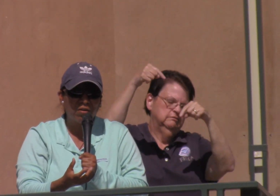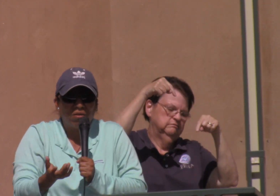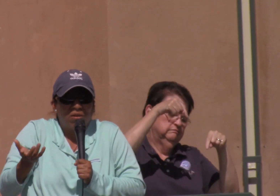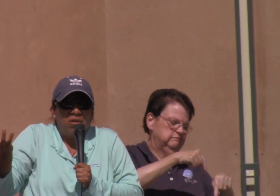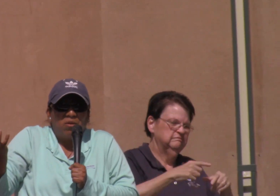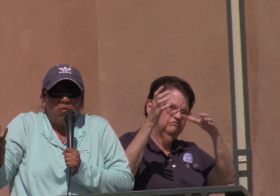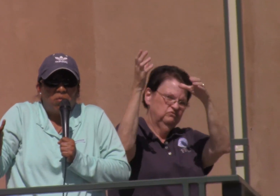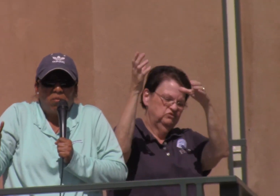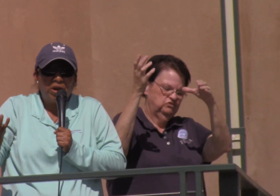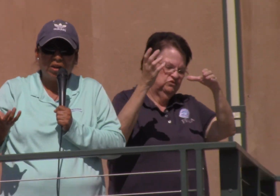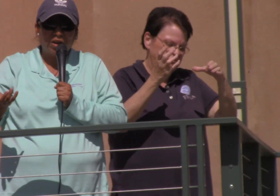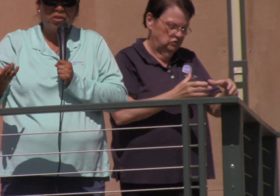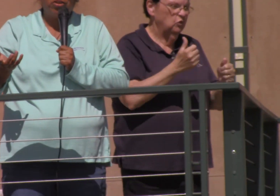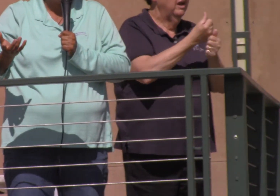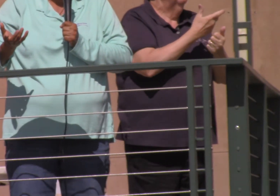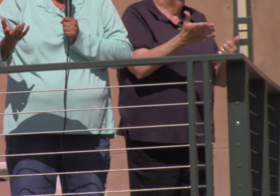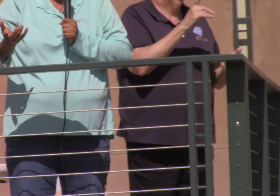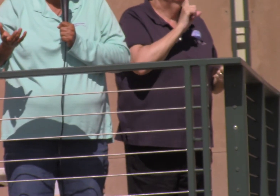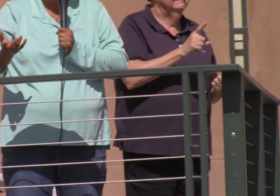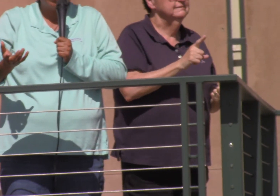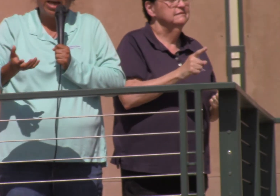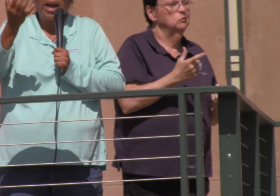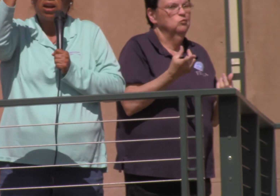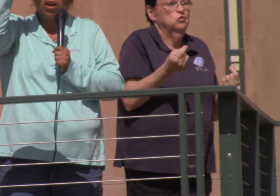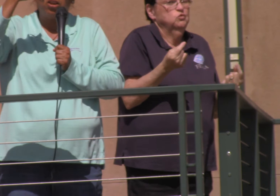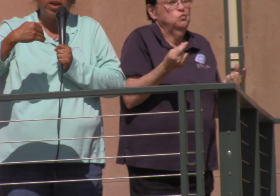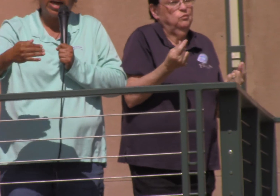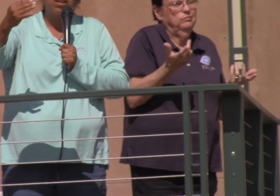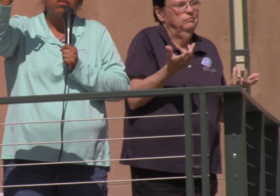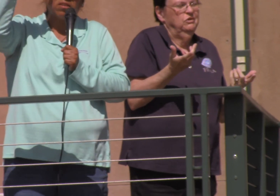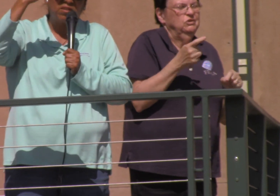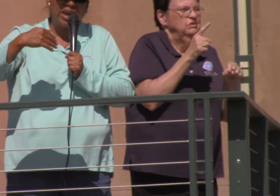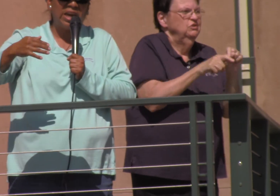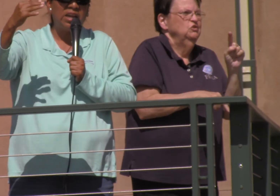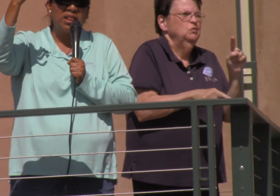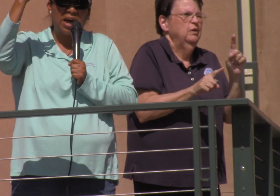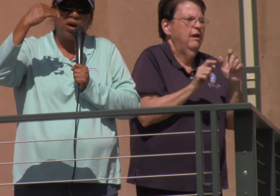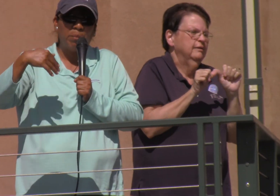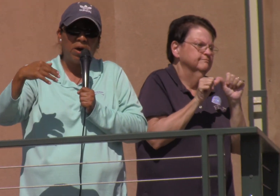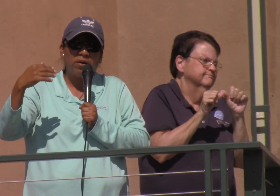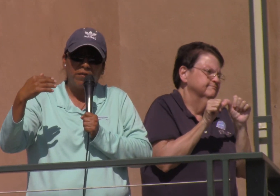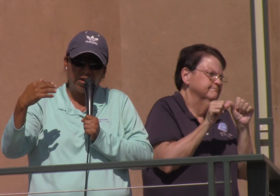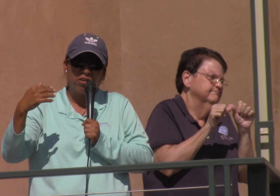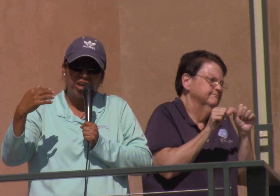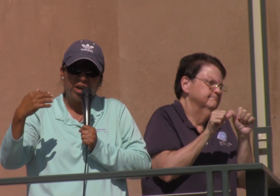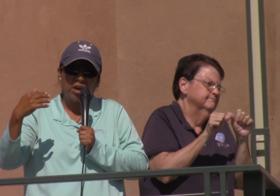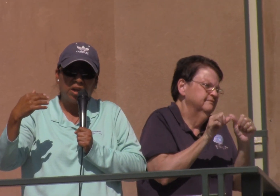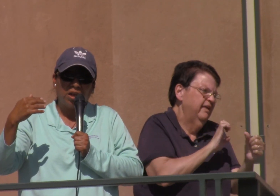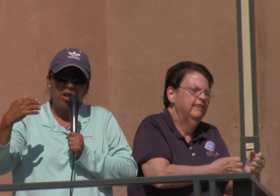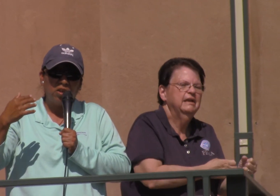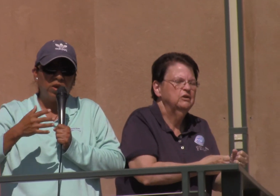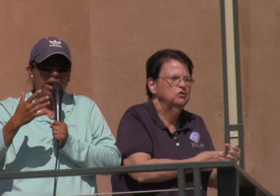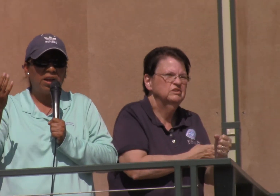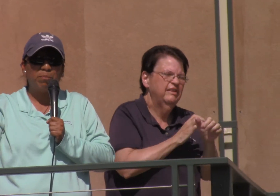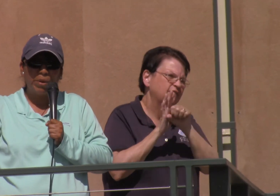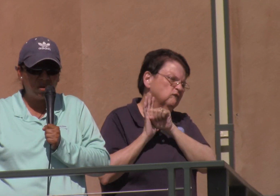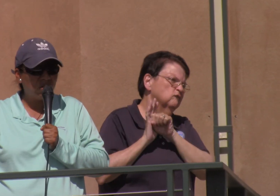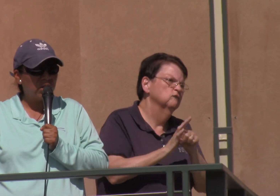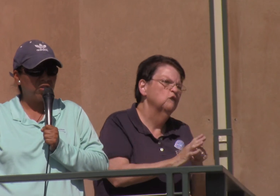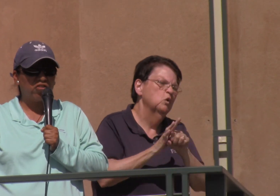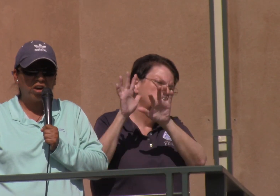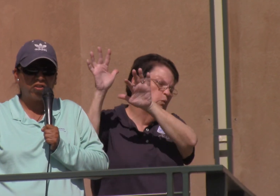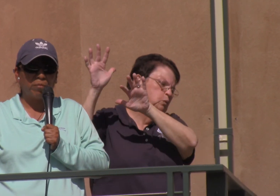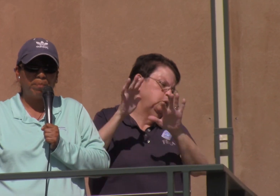the funnel. What are you gonna do? You can't sustain that amount of energy. You can't